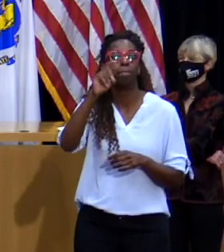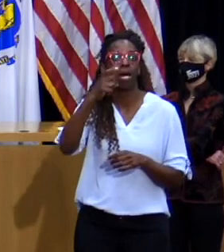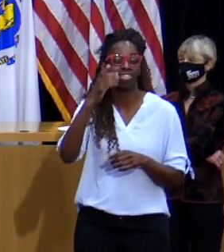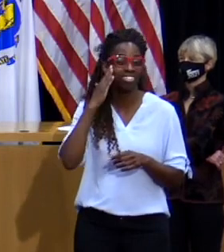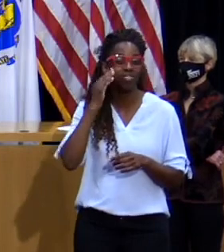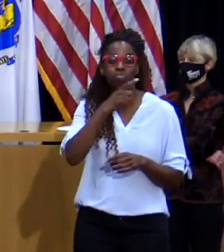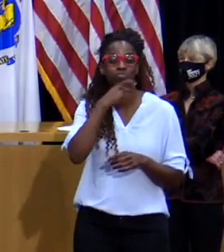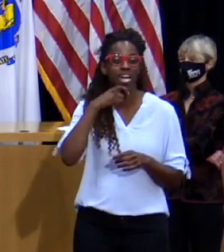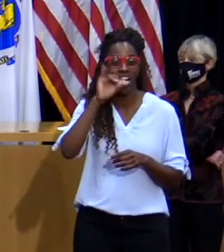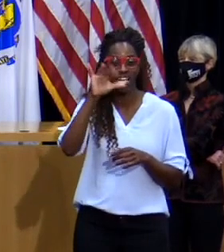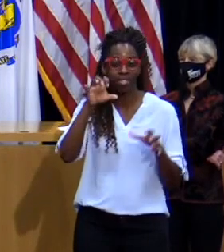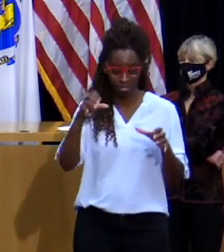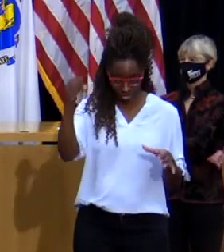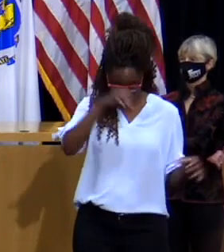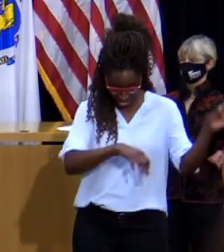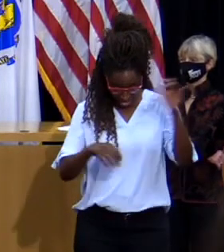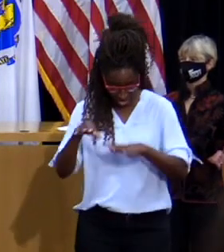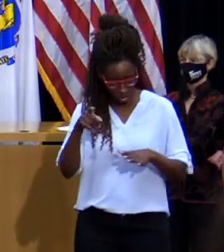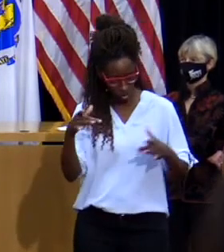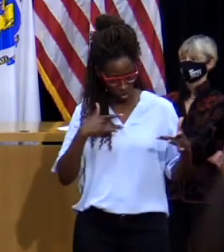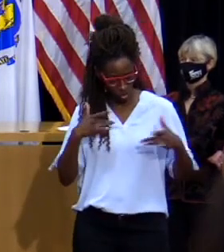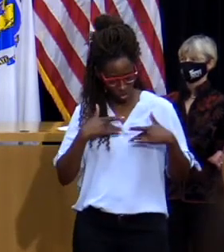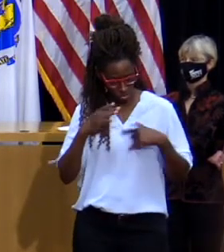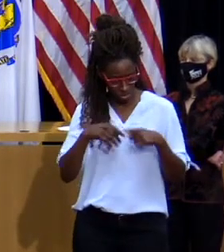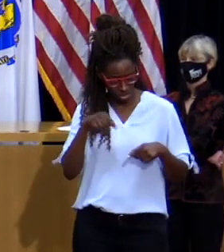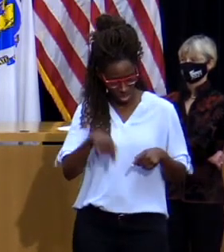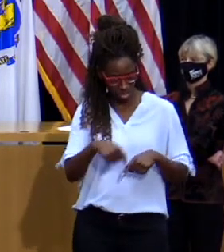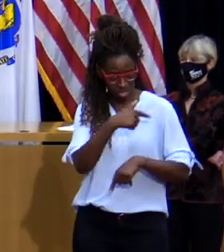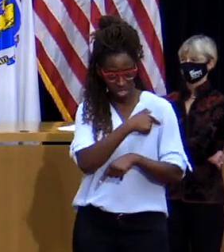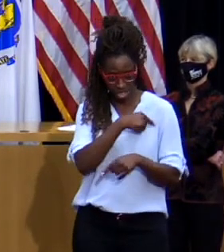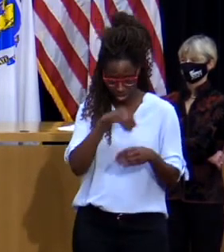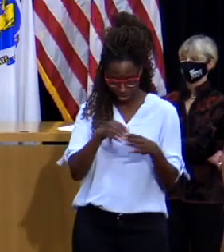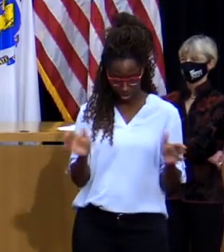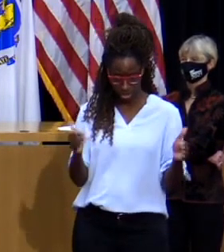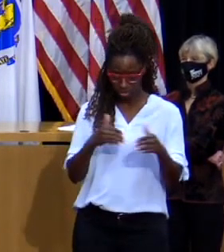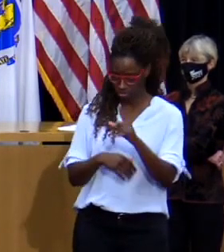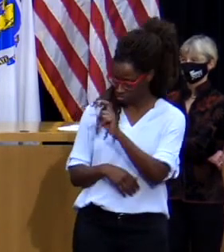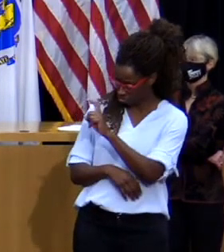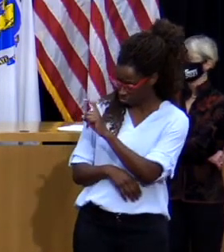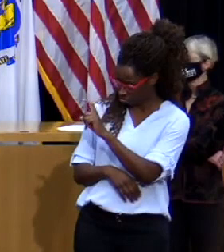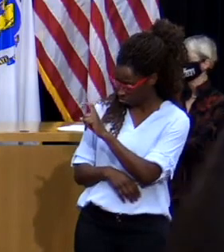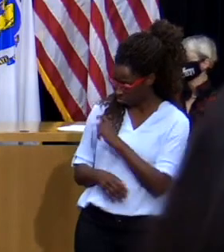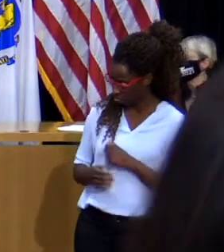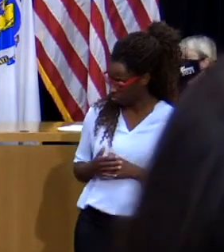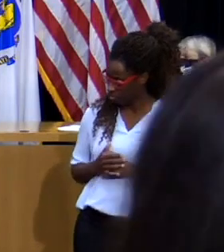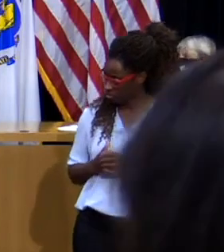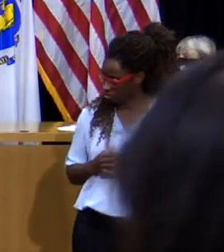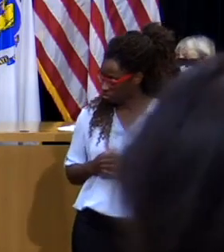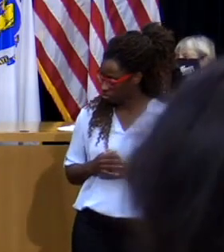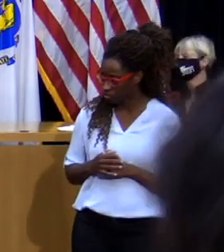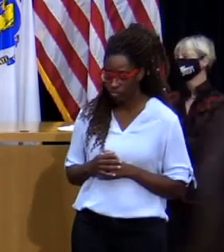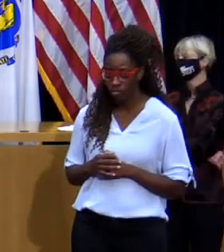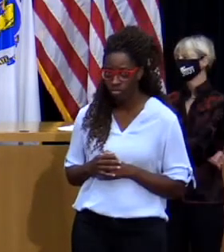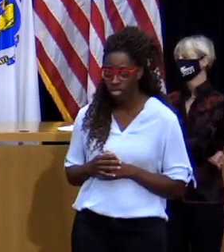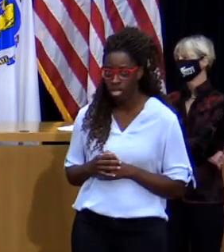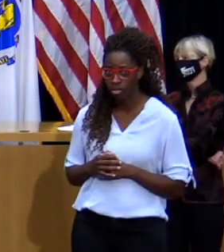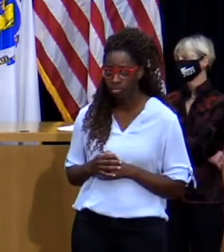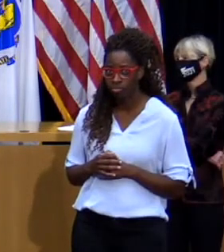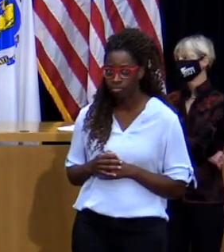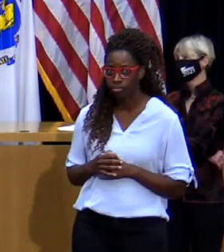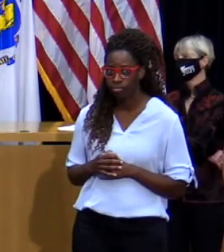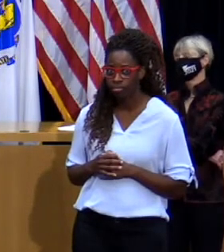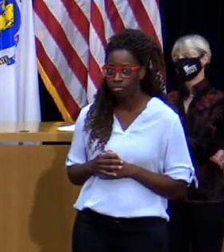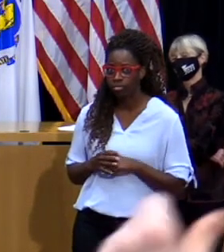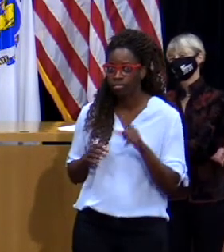they've been extremely specific in how to handle these pizza boxes, how long they can. I'm sorry. They are